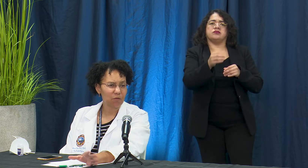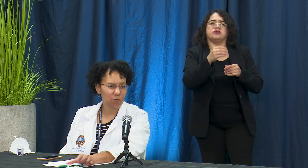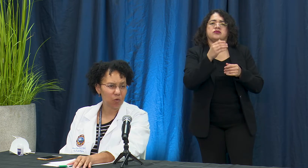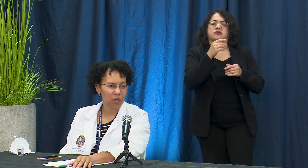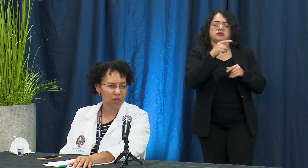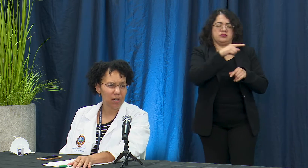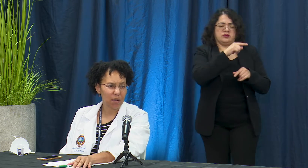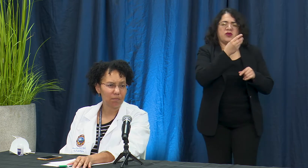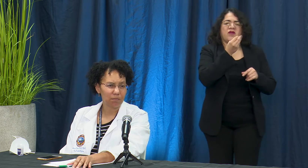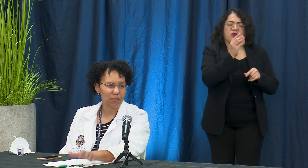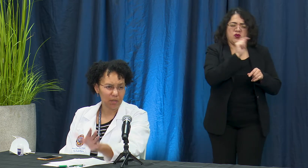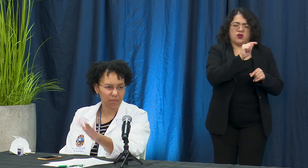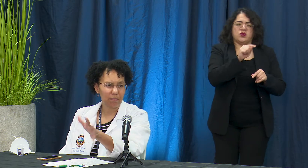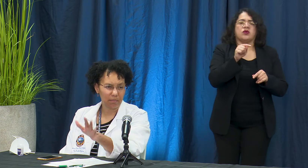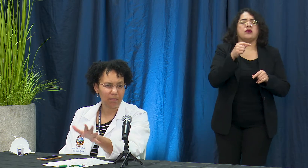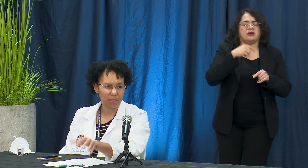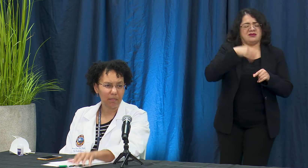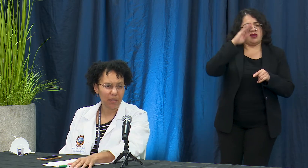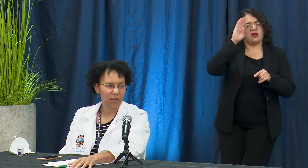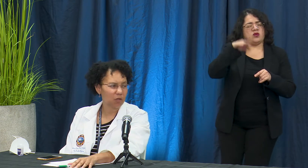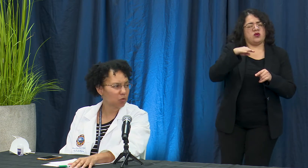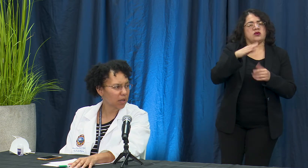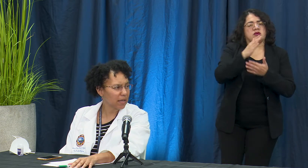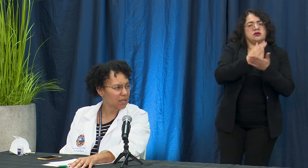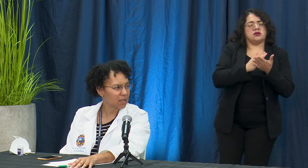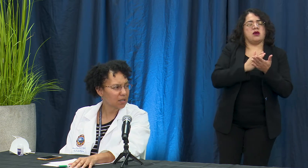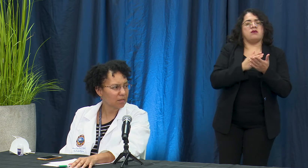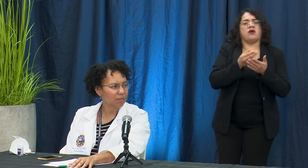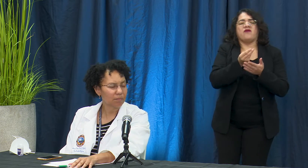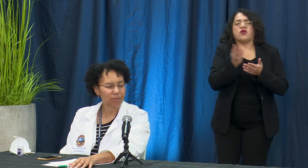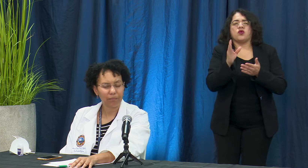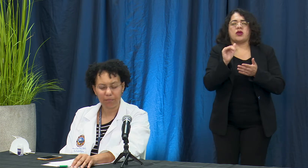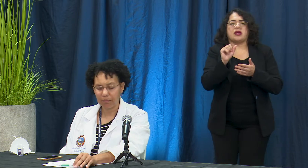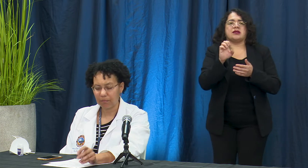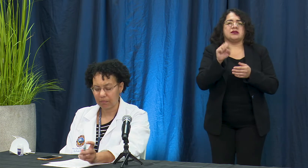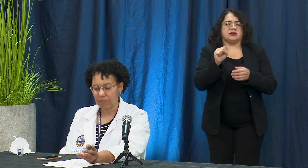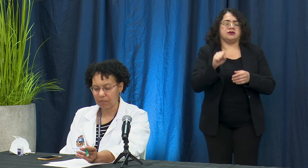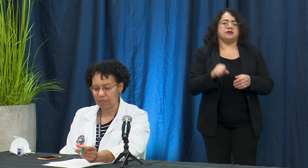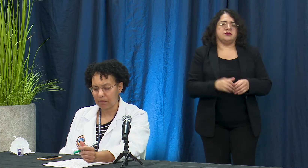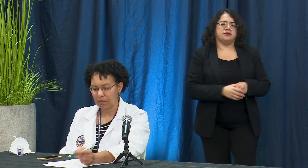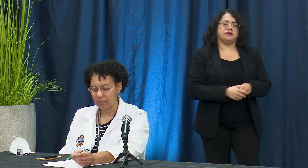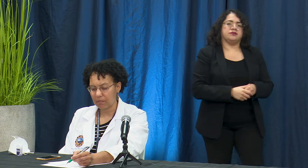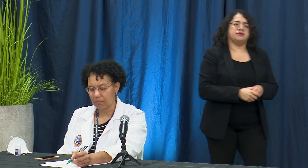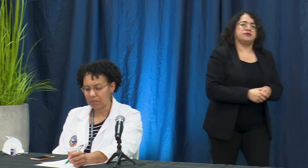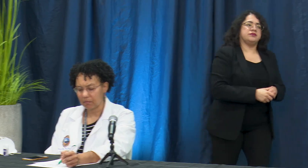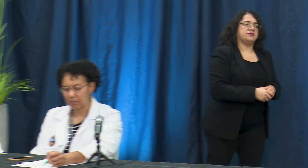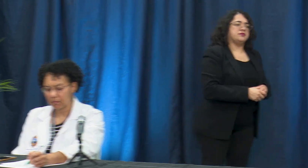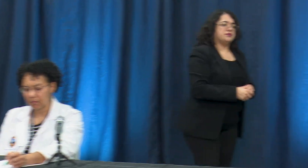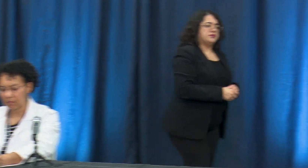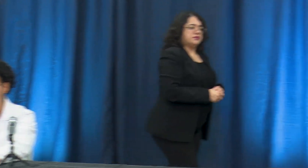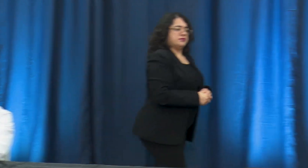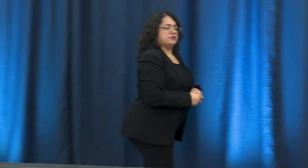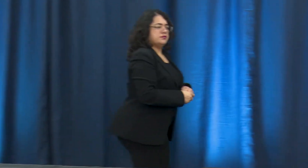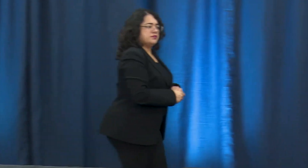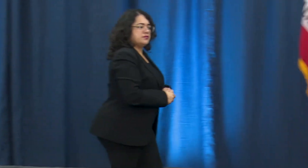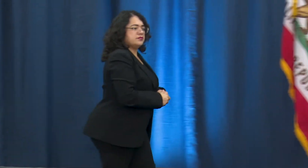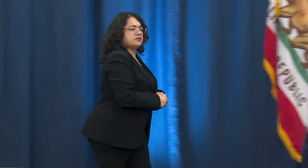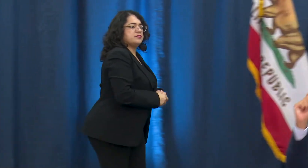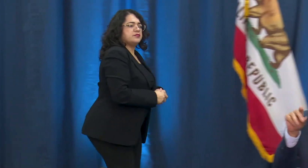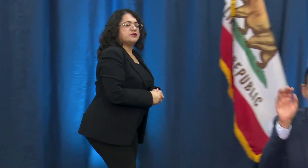on that for some individual cases. Yeah, and we talked about this last week.